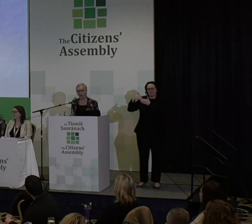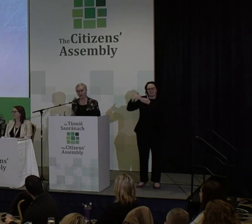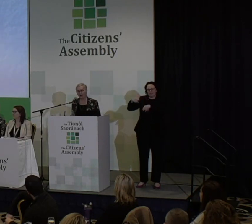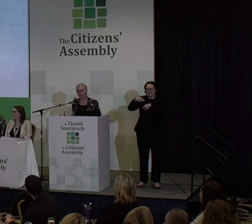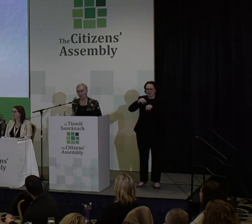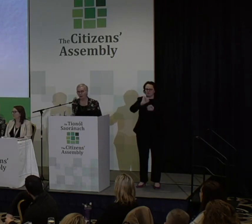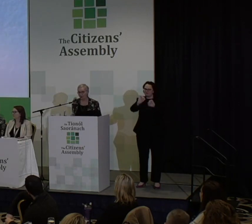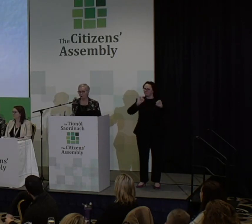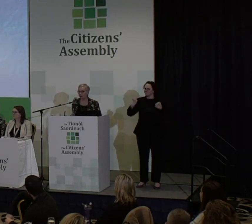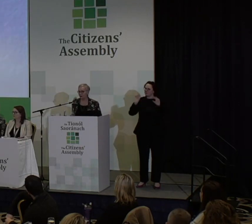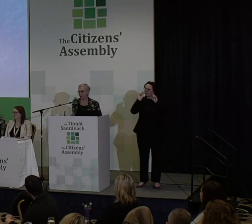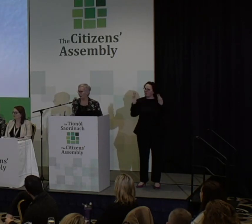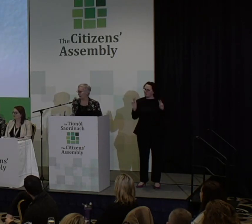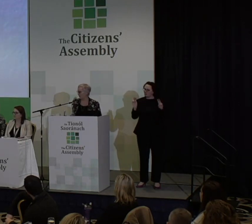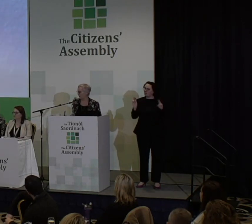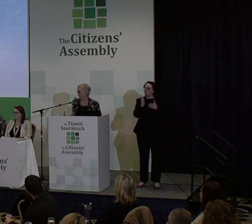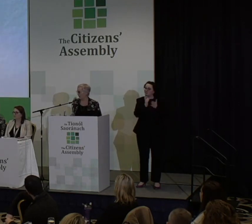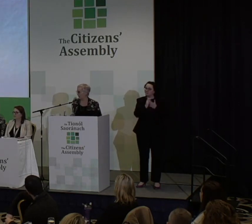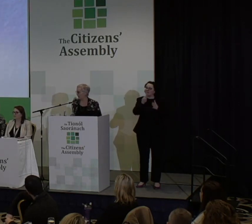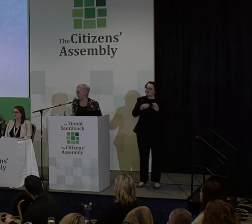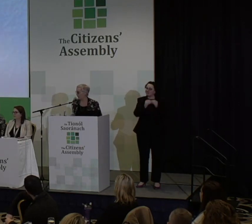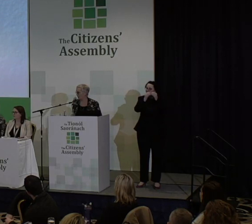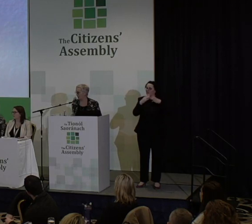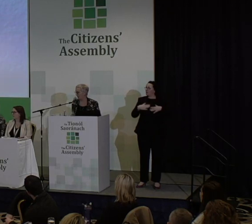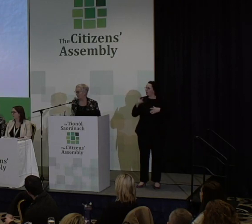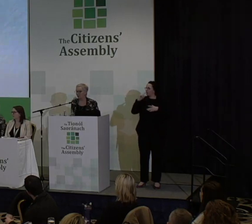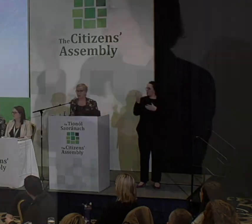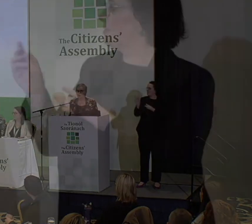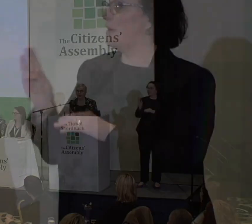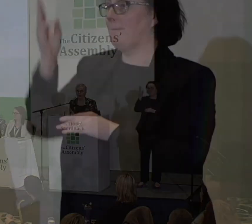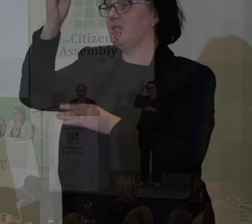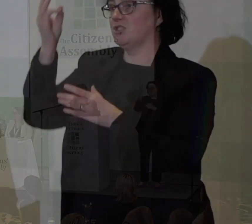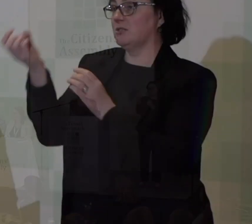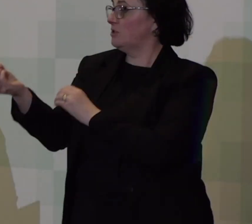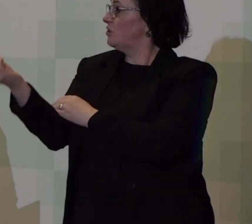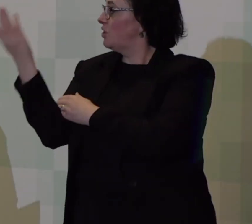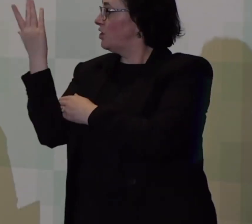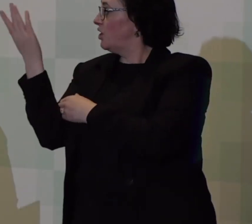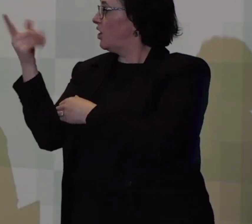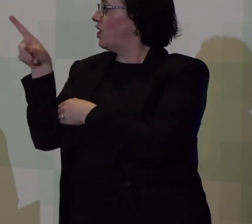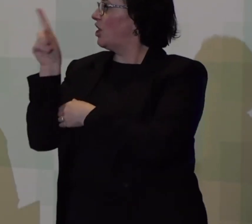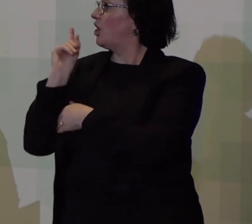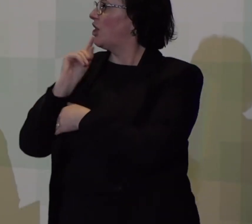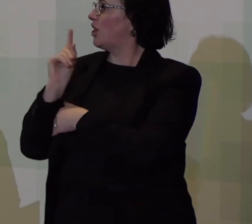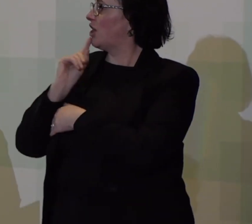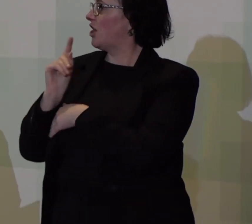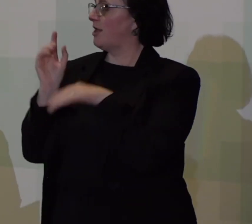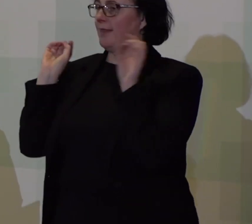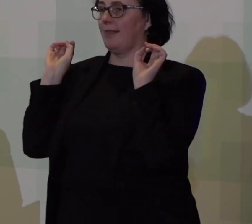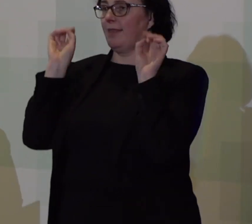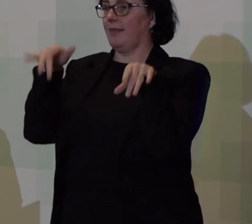can create some biological differences. For example, in this picture, we see a little girl kind of throwing like a girl, that